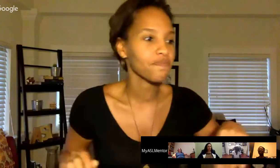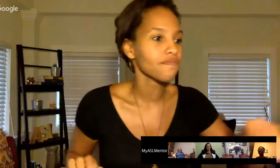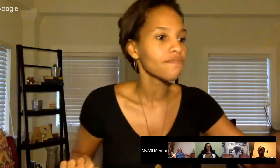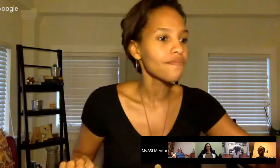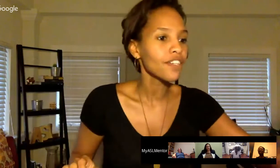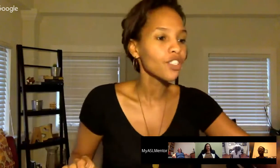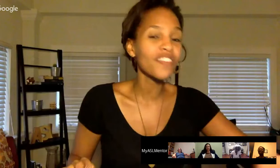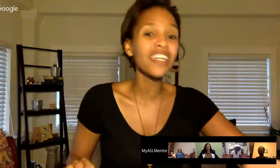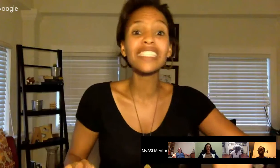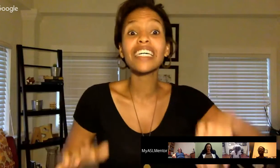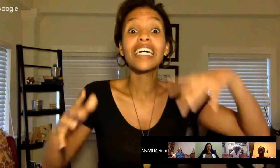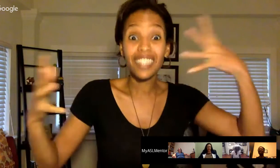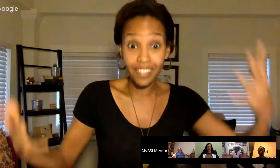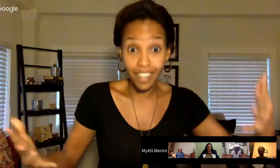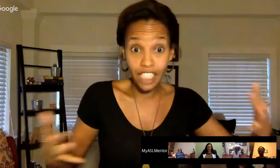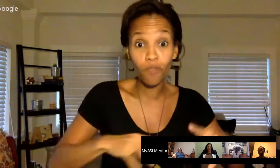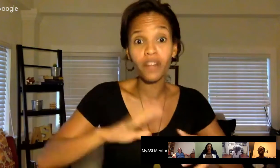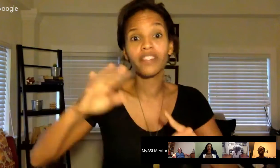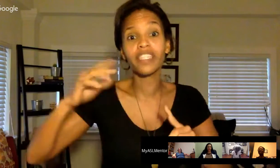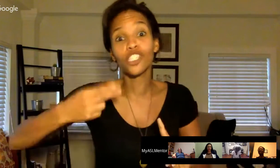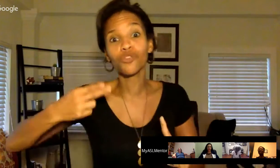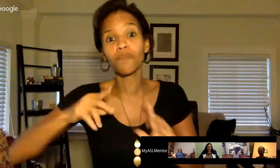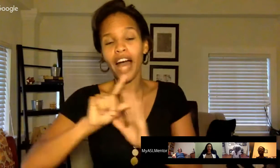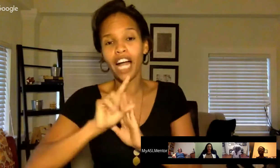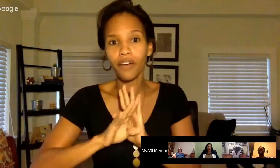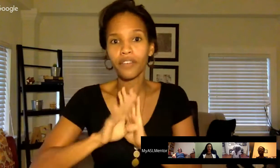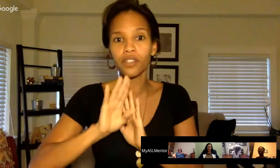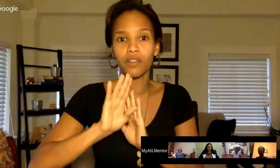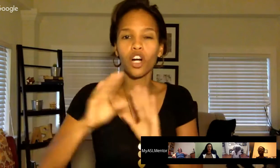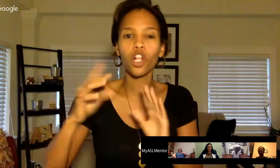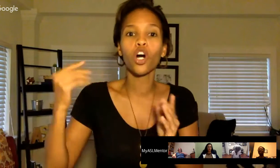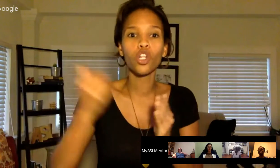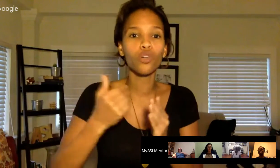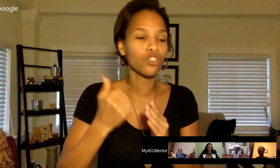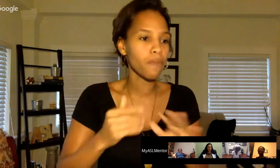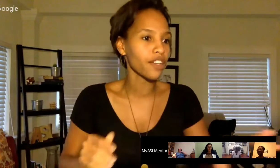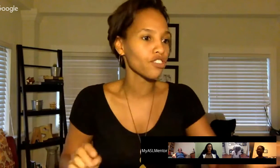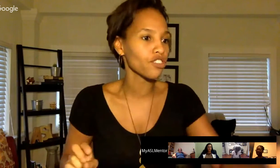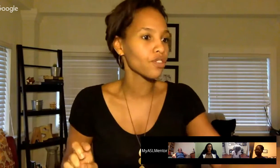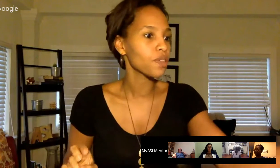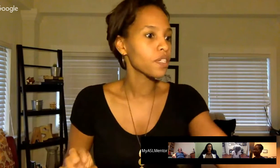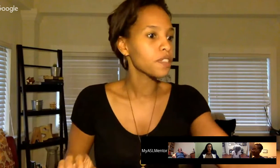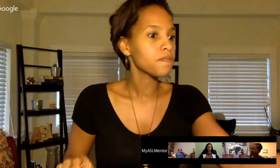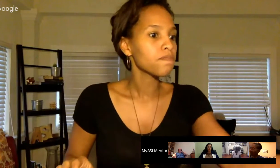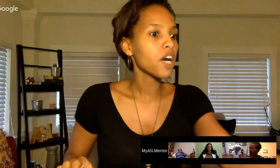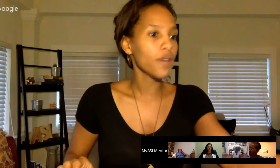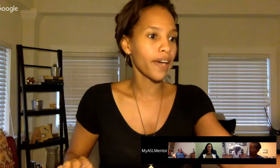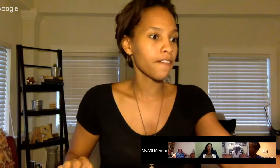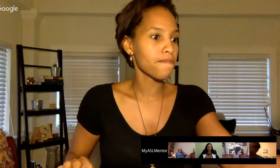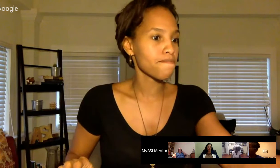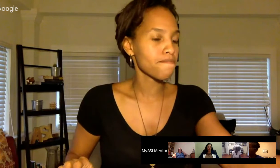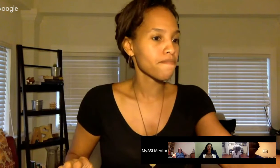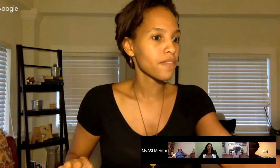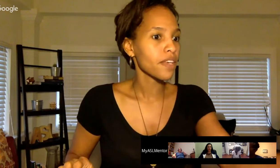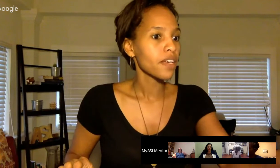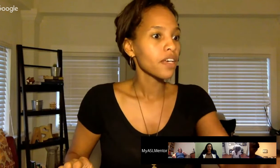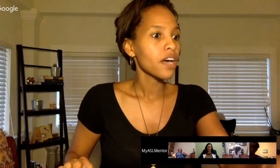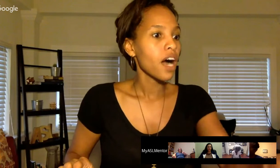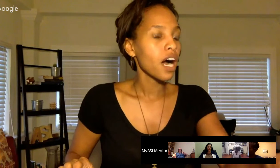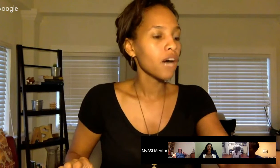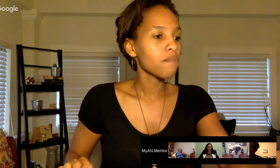matches. So I think it's successful, but the history background is a closer match. Okay.